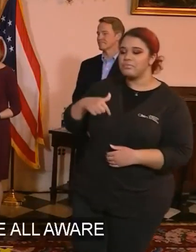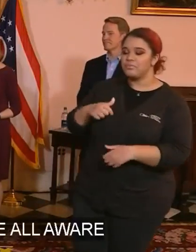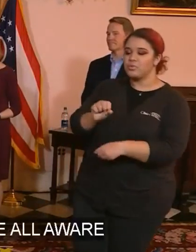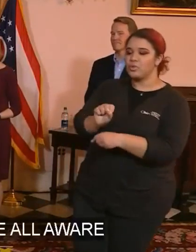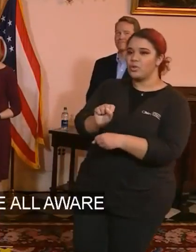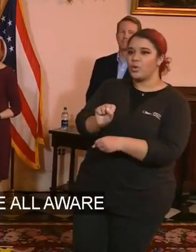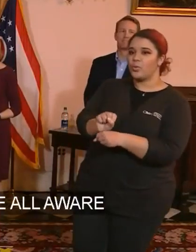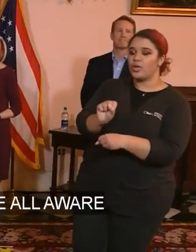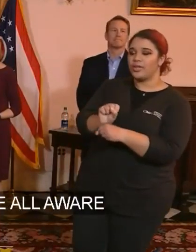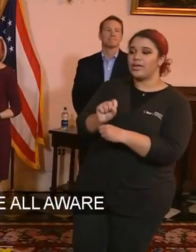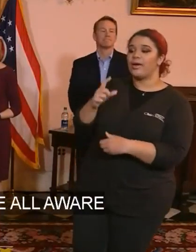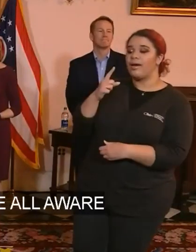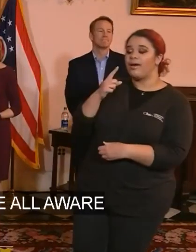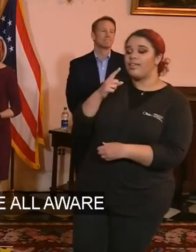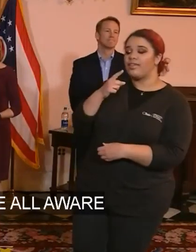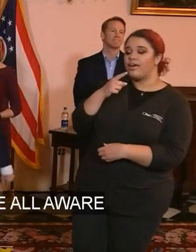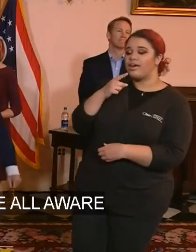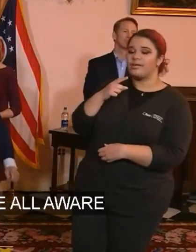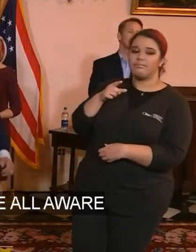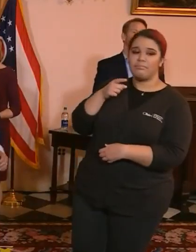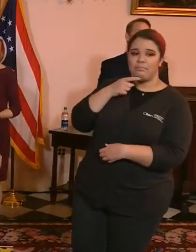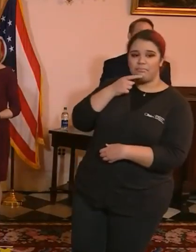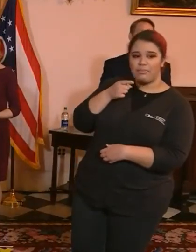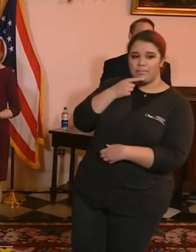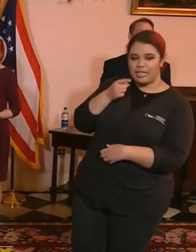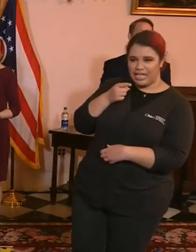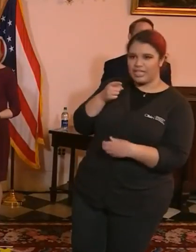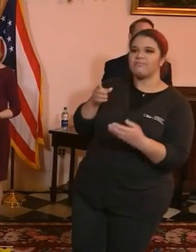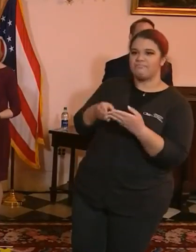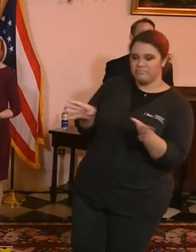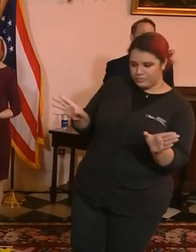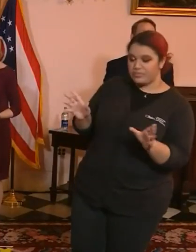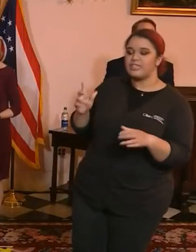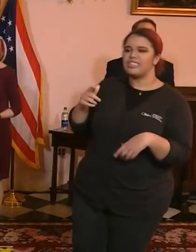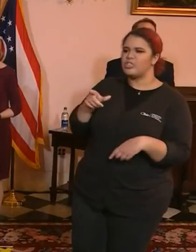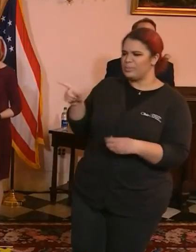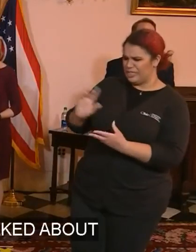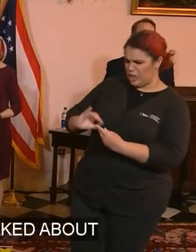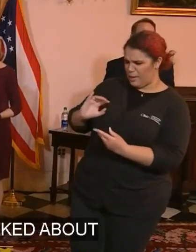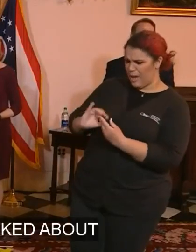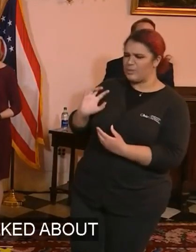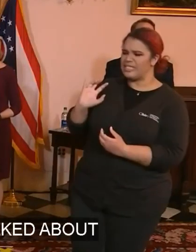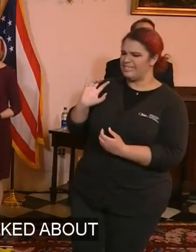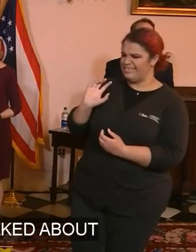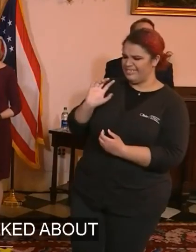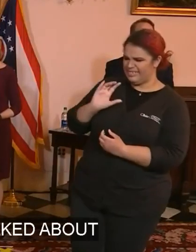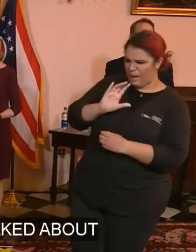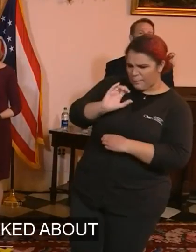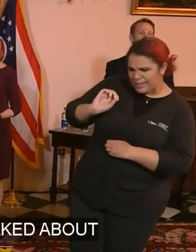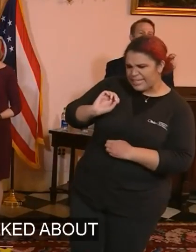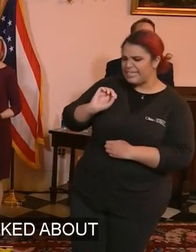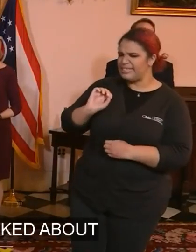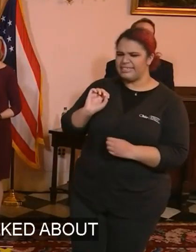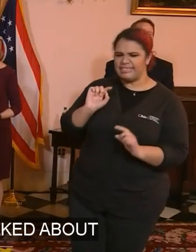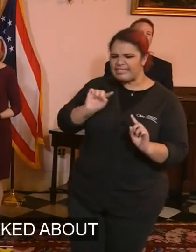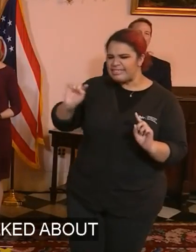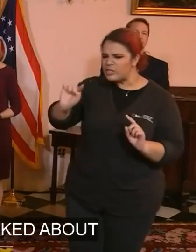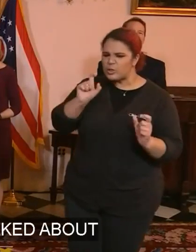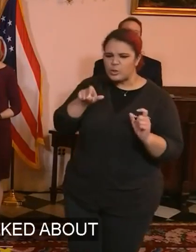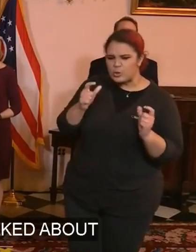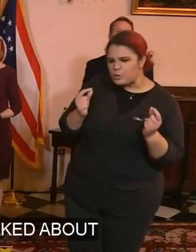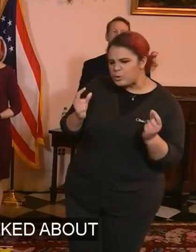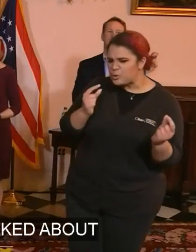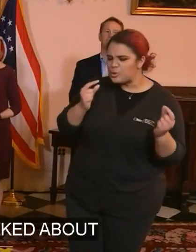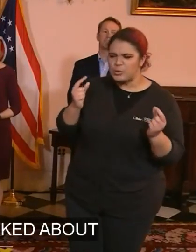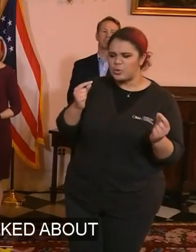and Television's State House News Bureau. You talked about companies and what companies should be doing. What message do you have for workers